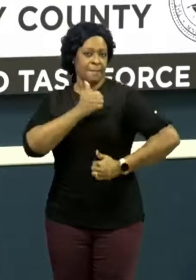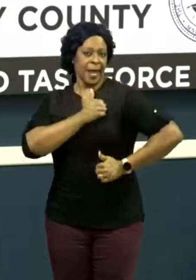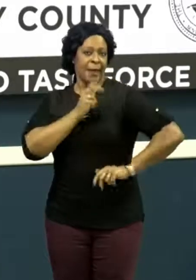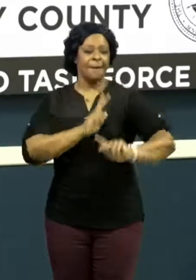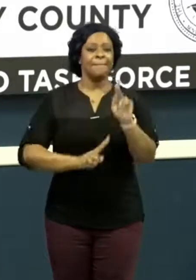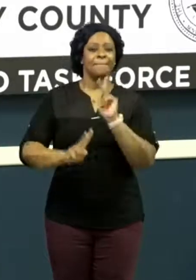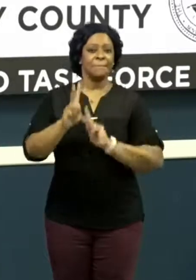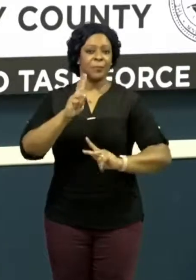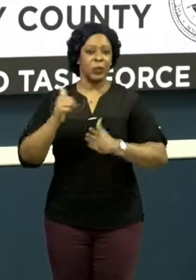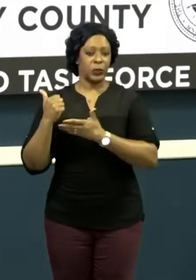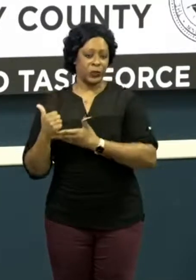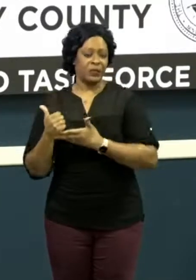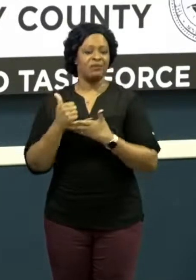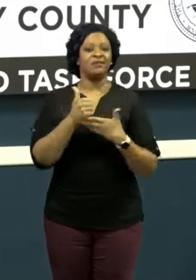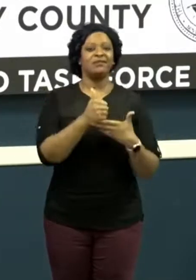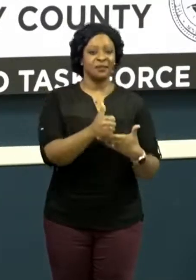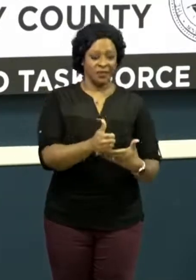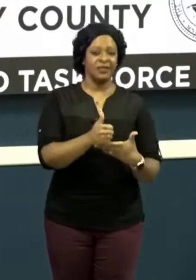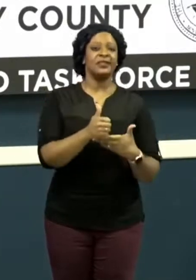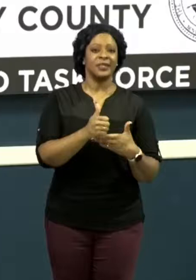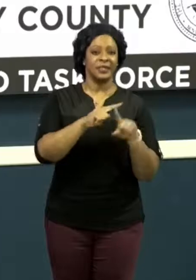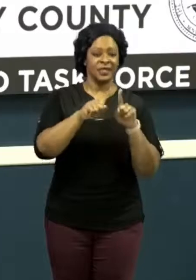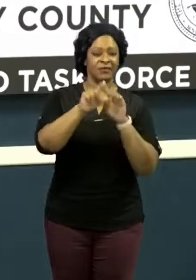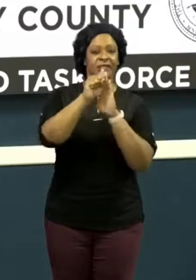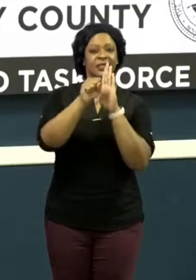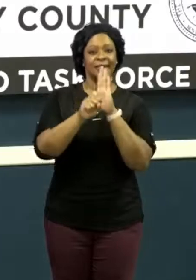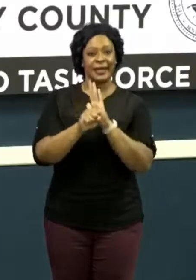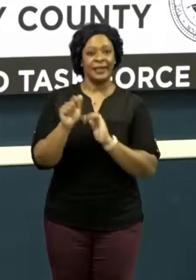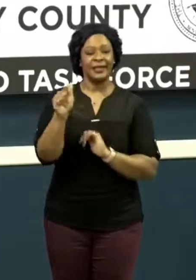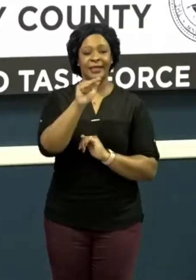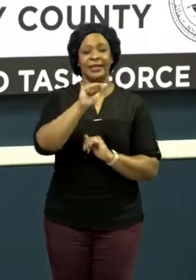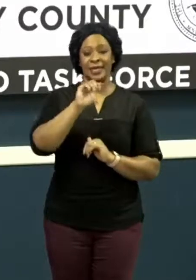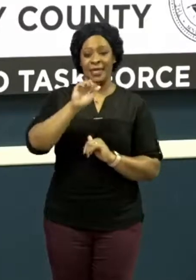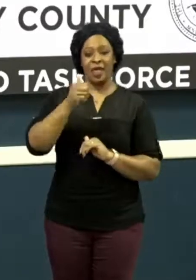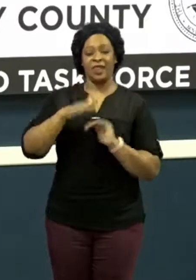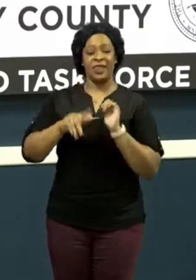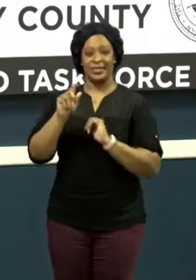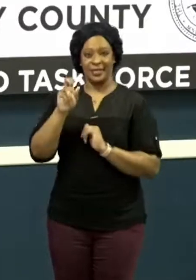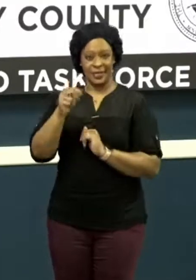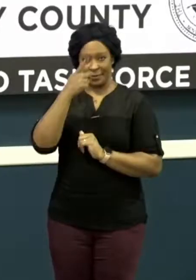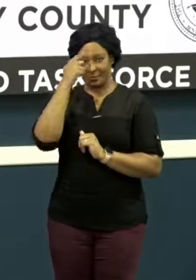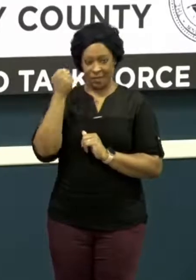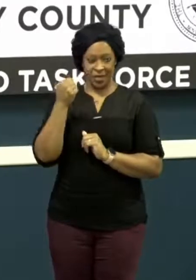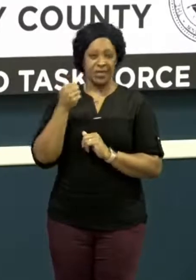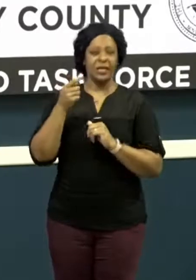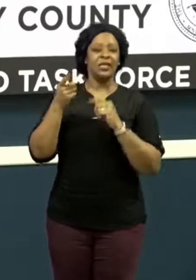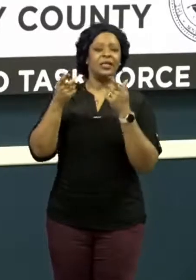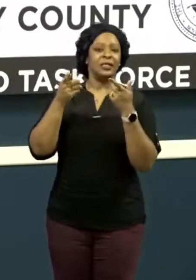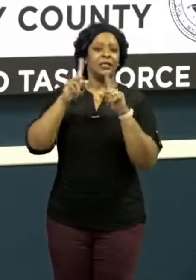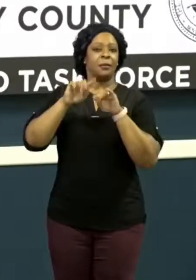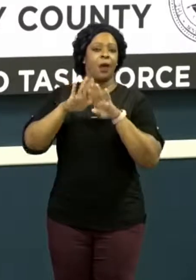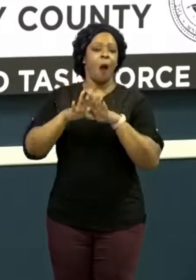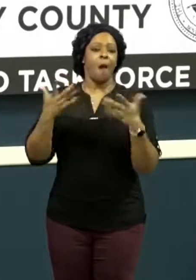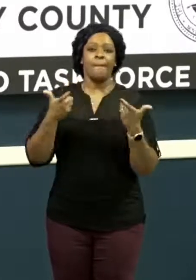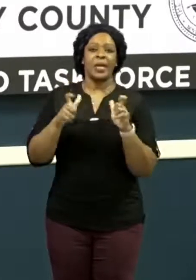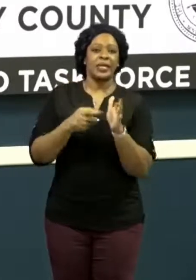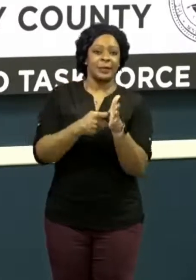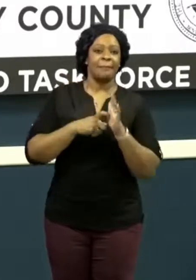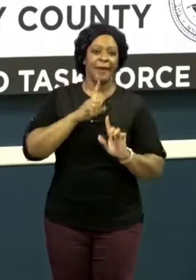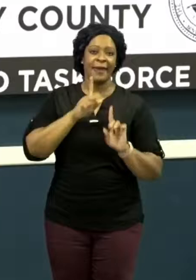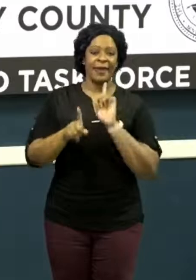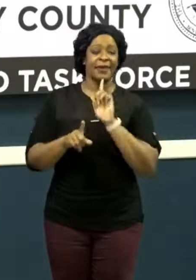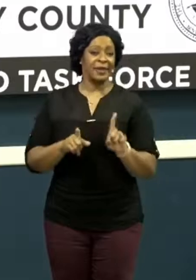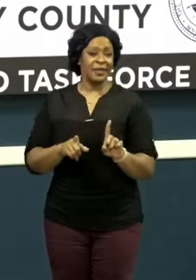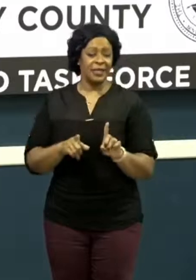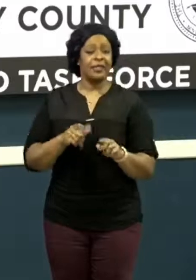folks to different states other than Tennessee because of the demonstrated demand. Many of those folks